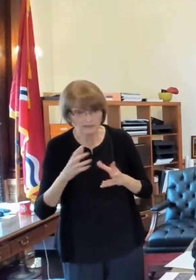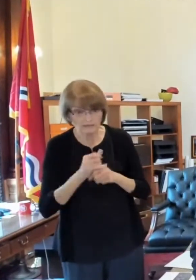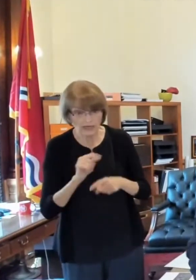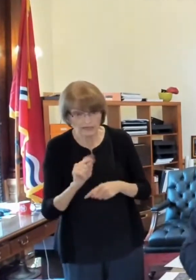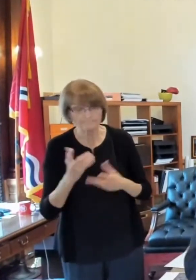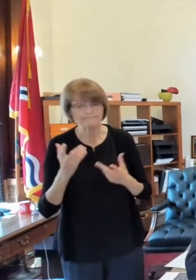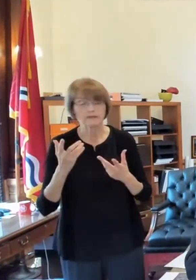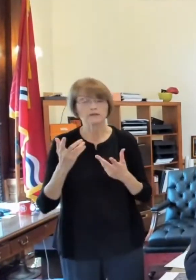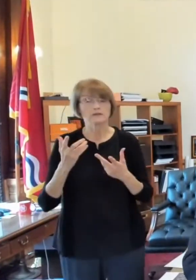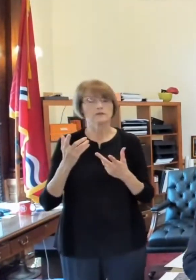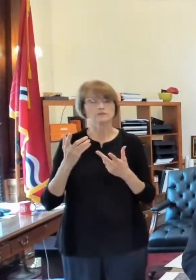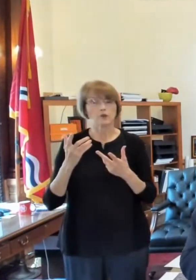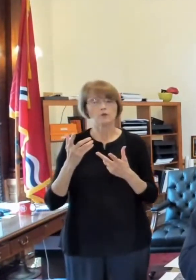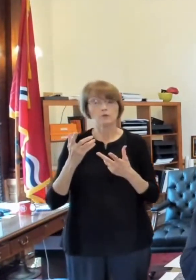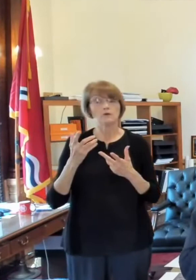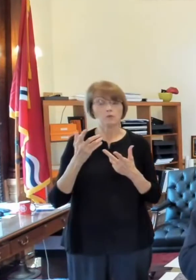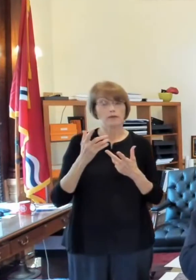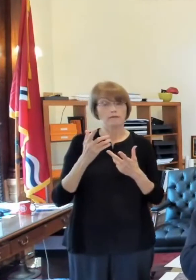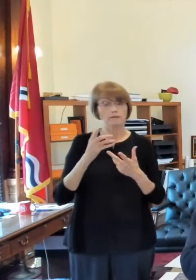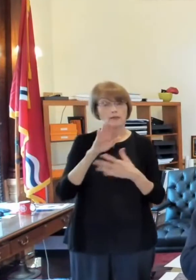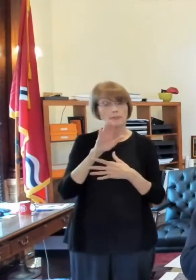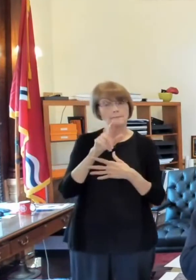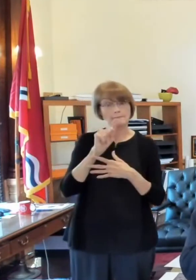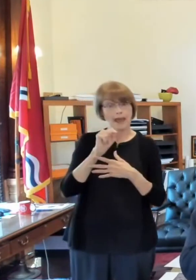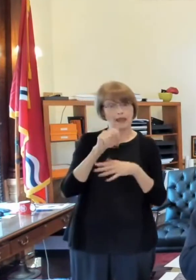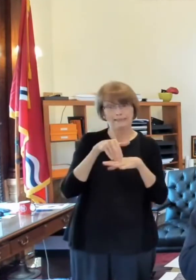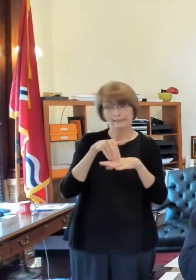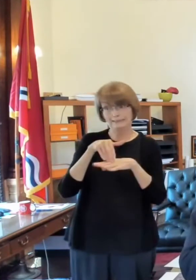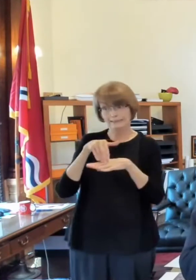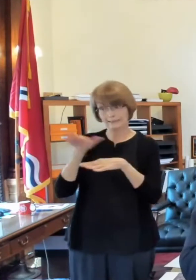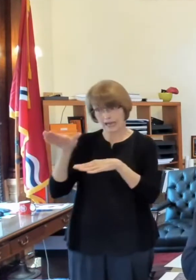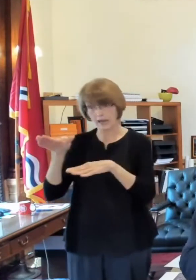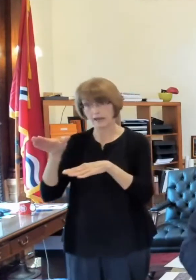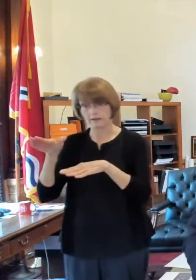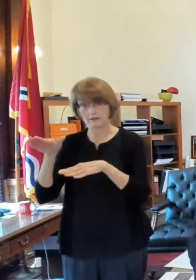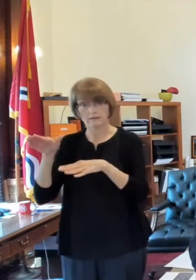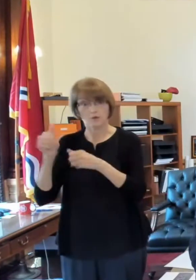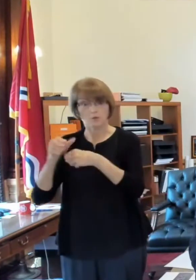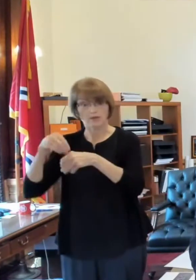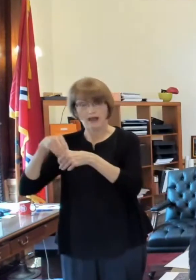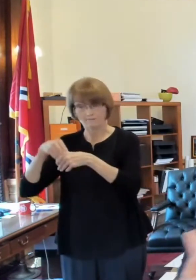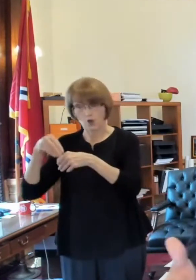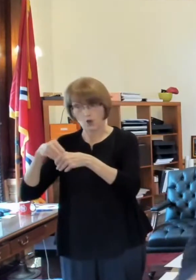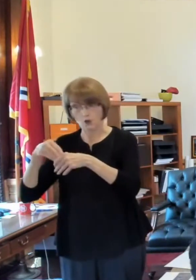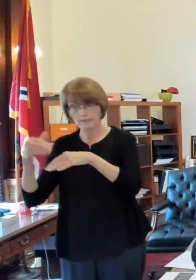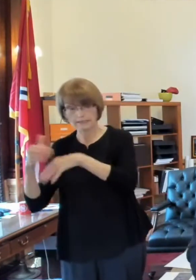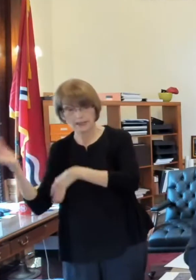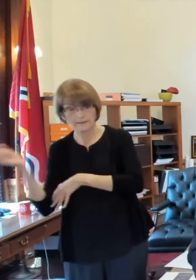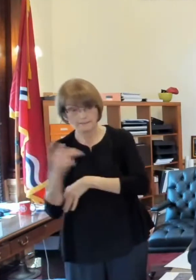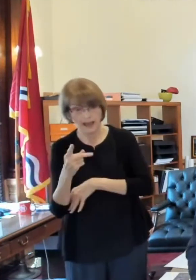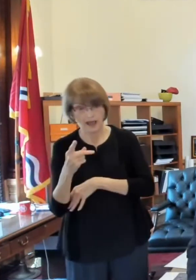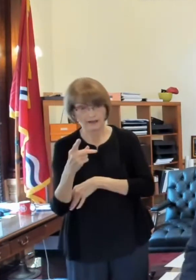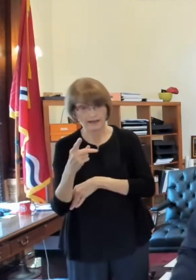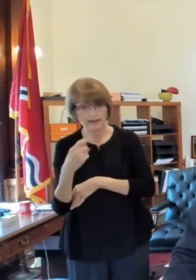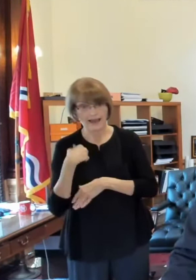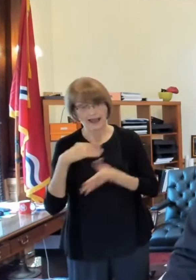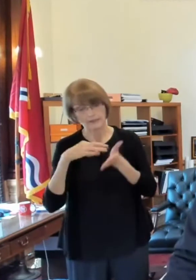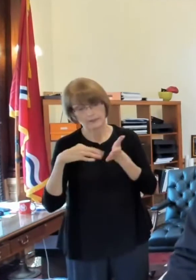So when we mail you a ballot, it goes with a return envelope, and that return envelope is tracked when it's sent back. So we can tell you whether we have